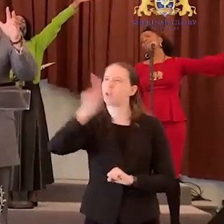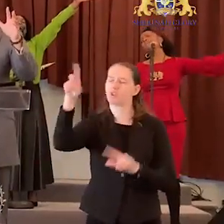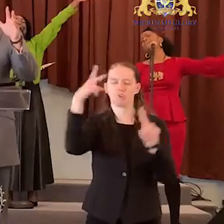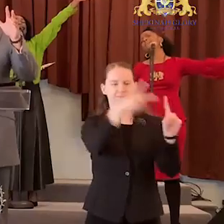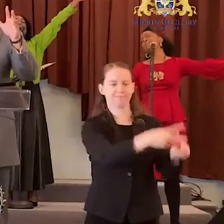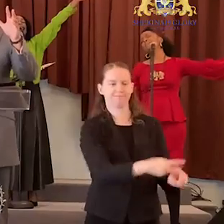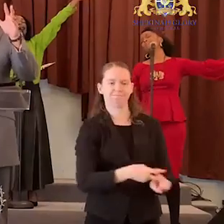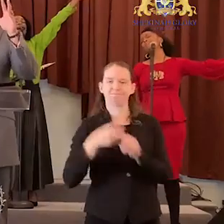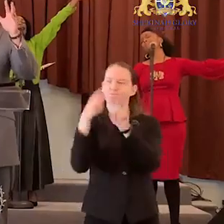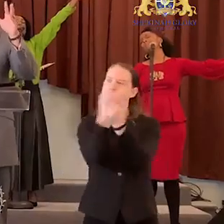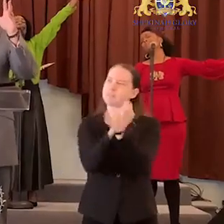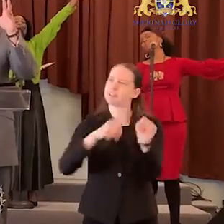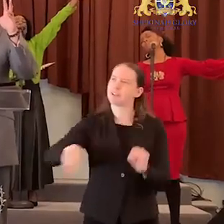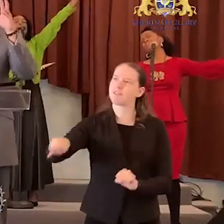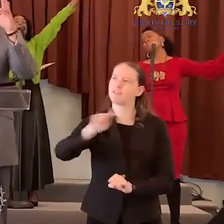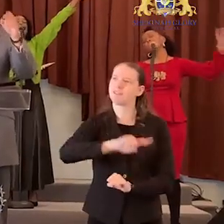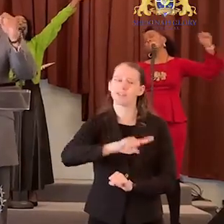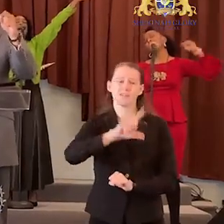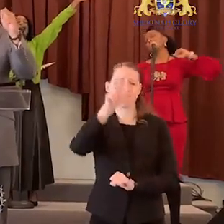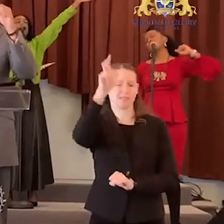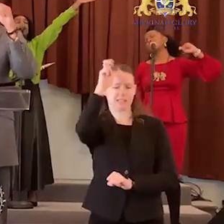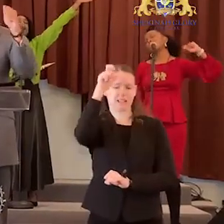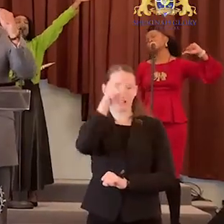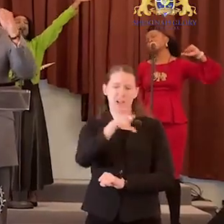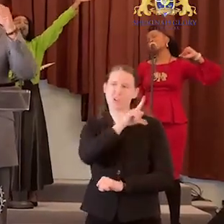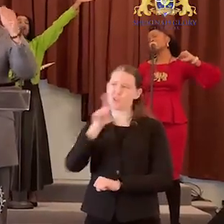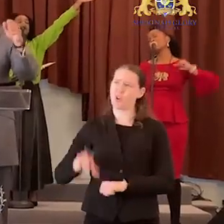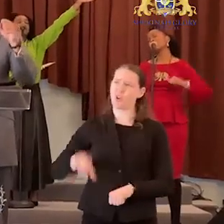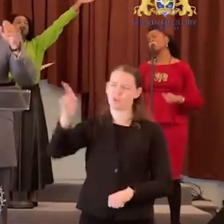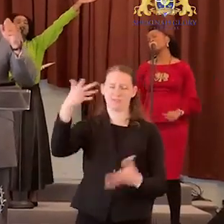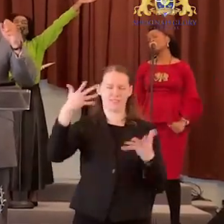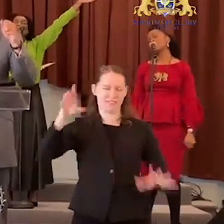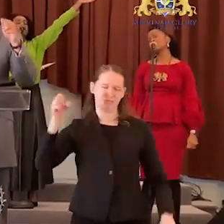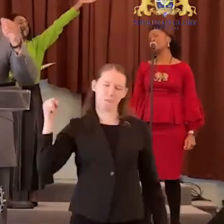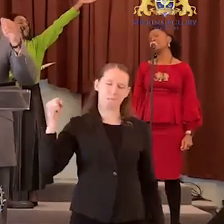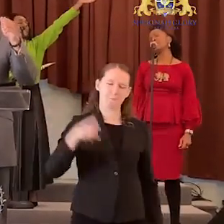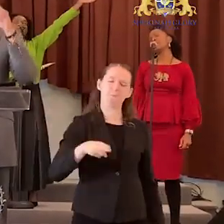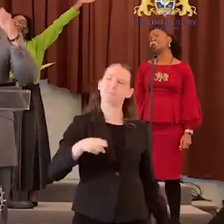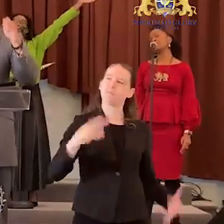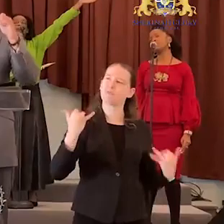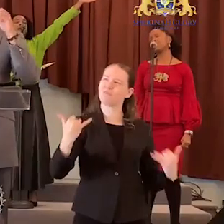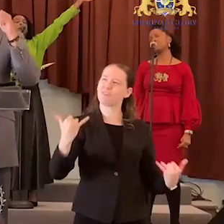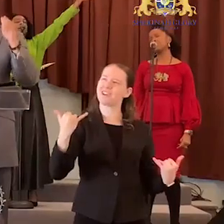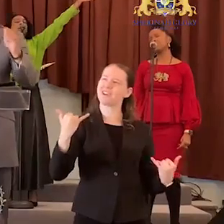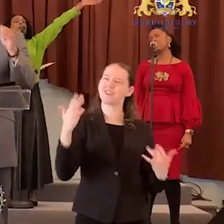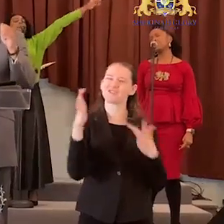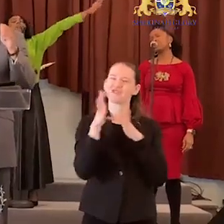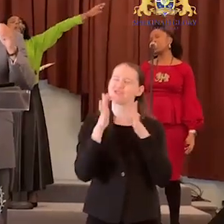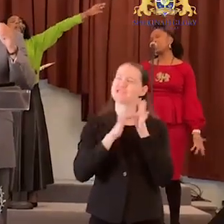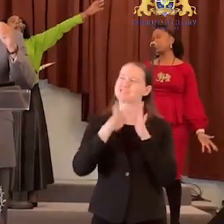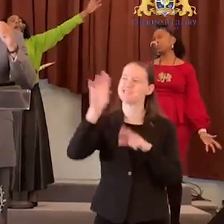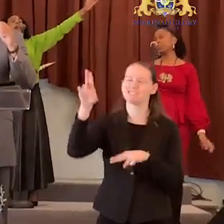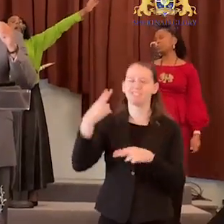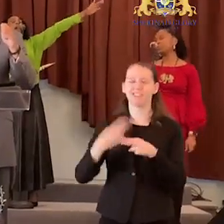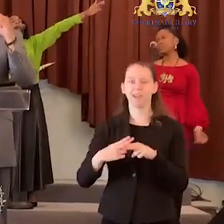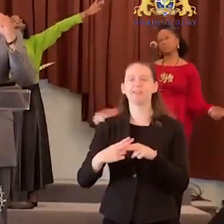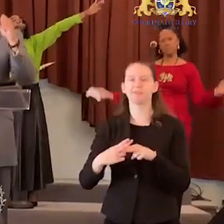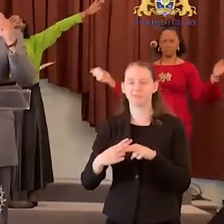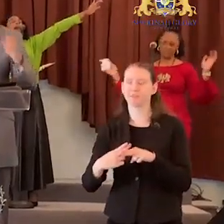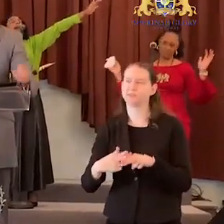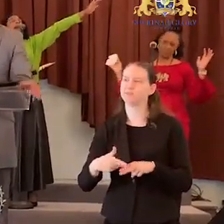belong. Say the Lord God rebuke you. He binds you in the atmosphere. In the name of Jesus.